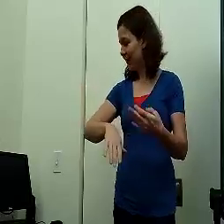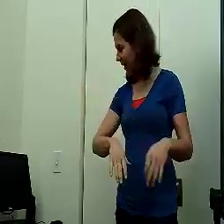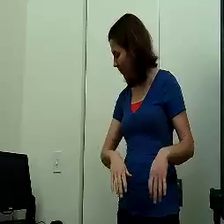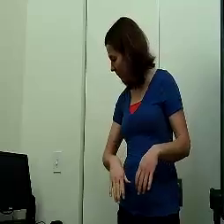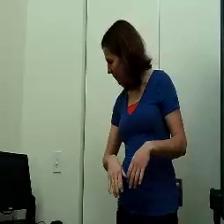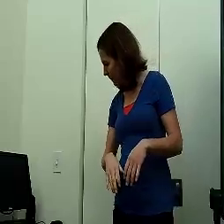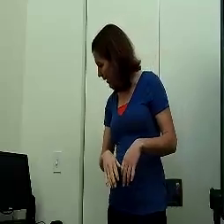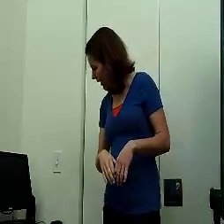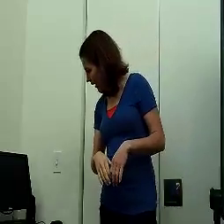Good.